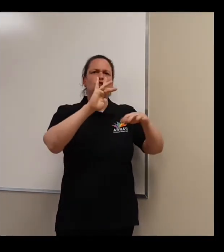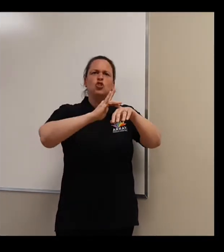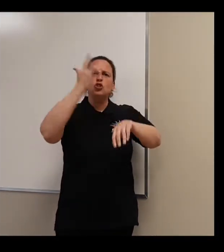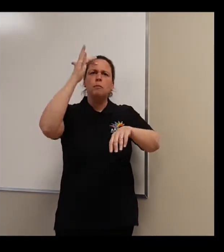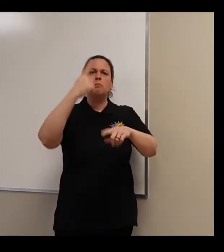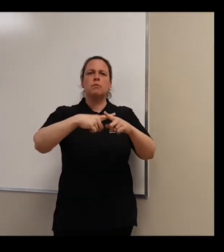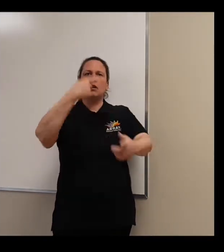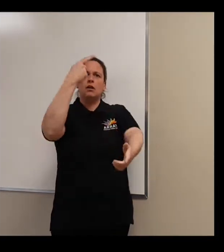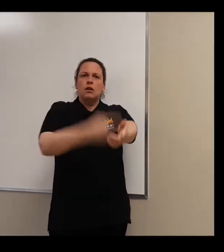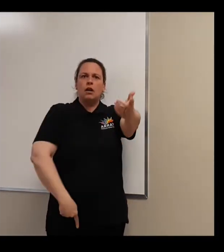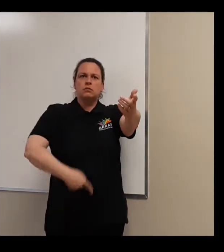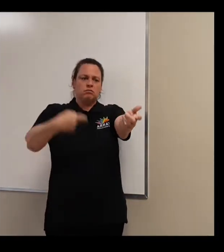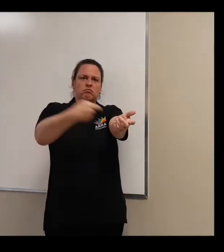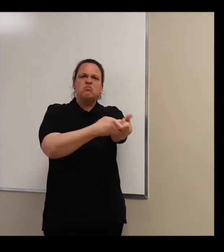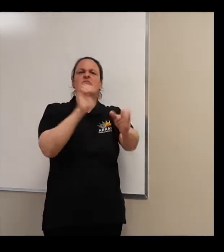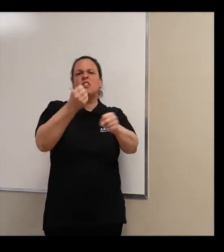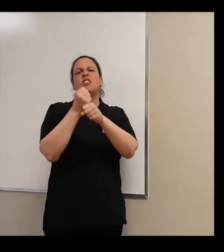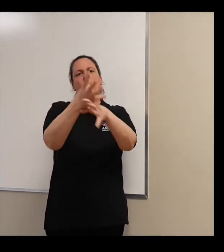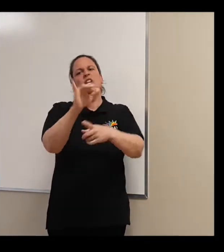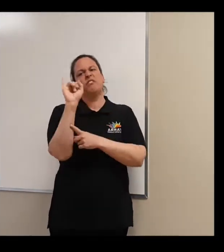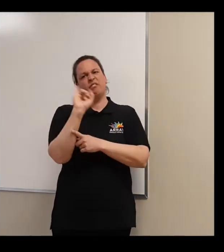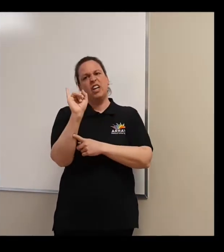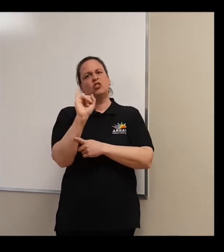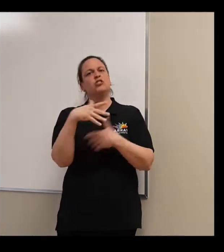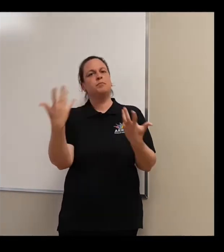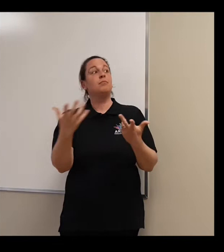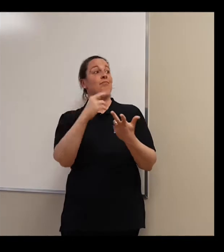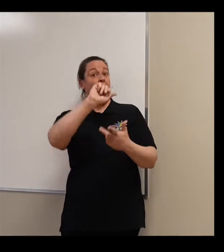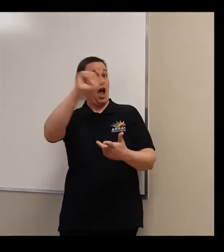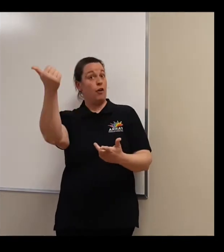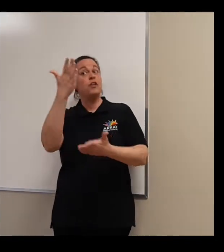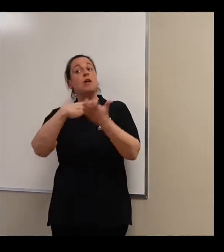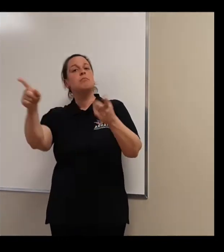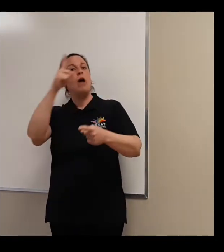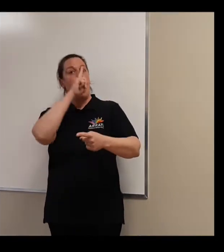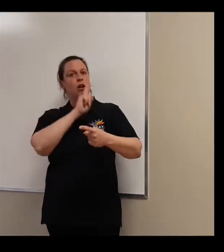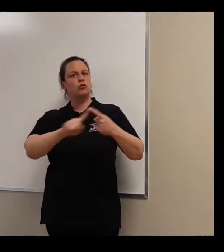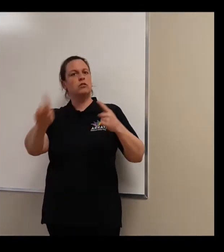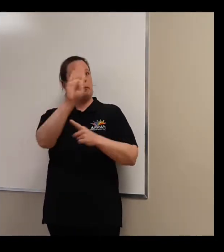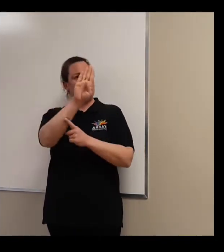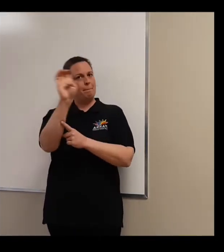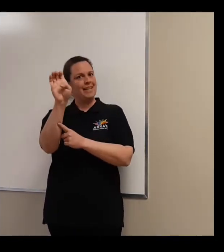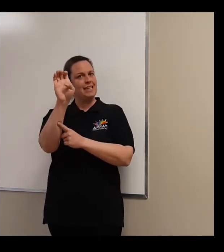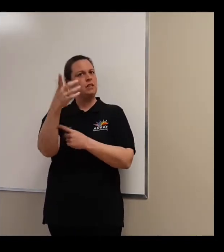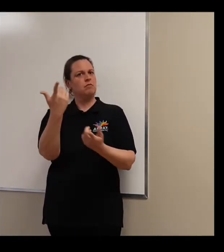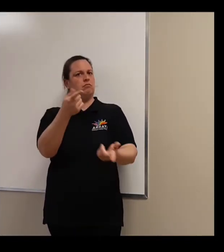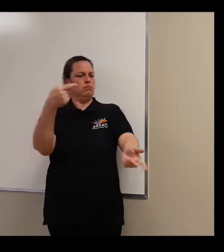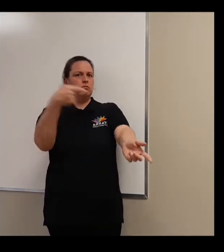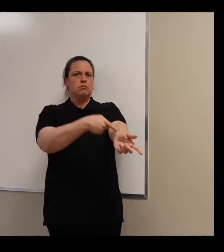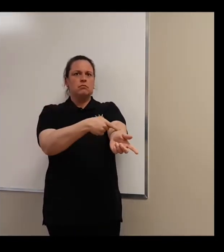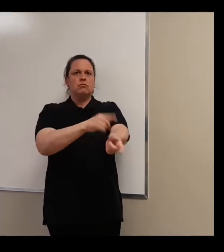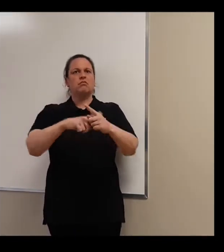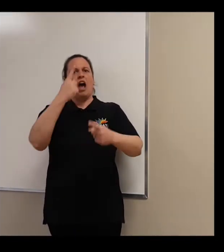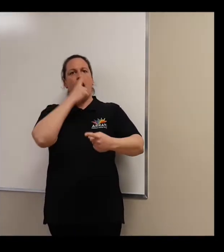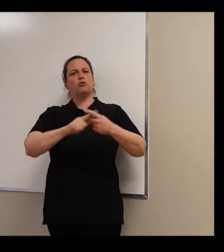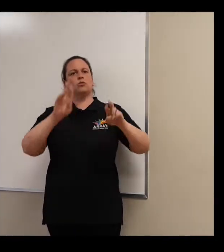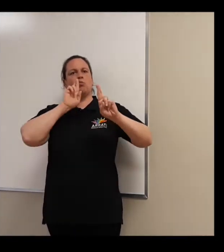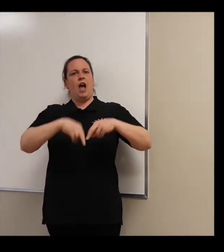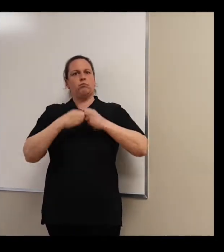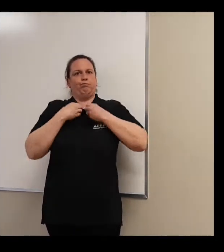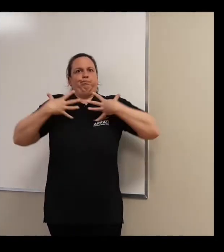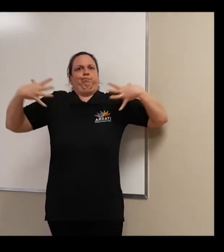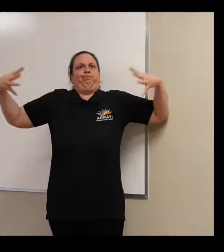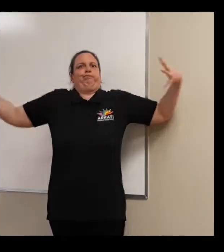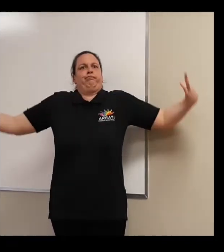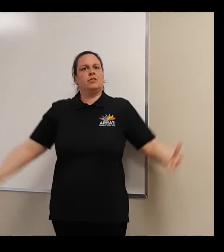would be a needle, a dirty needle, glass, anything that can cut your skin. A bee sting is an example of an injection and causes a